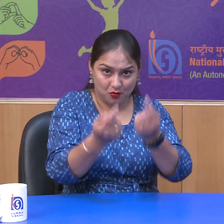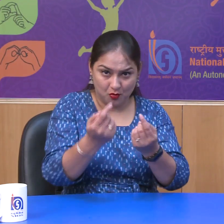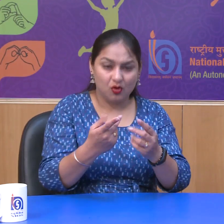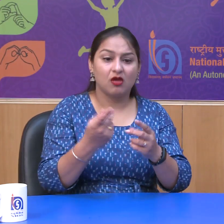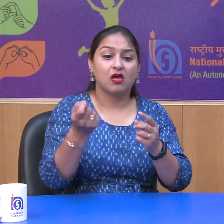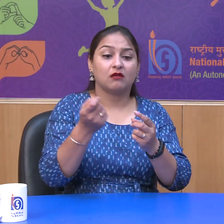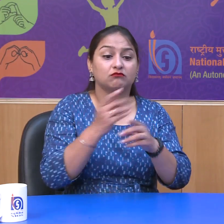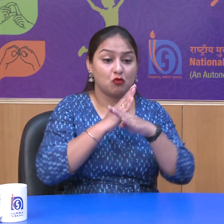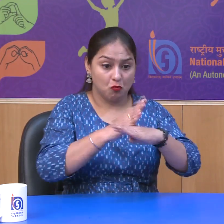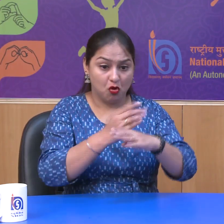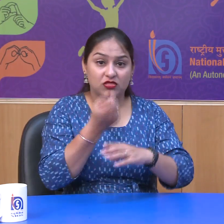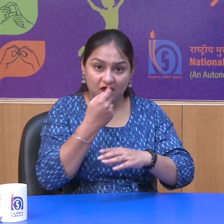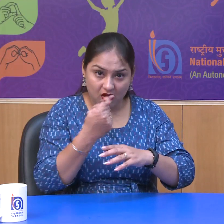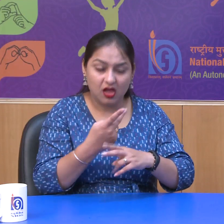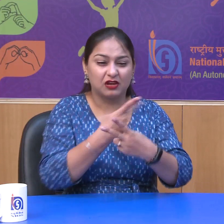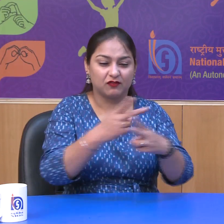insecticides and pesticides.